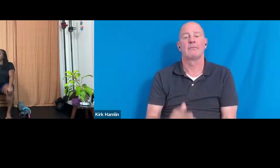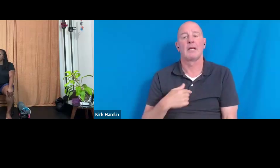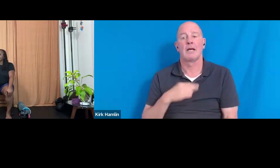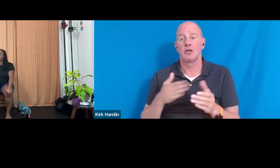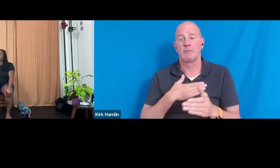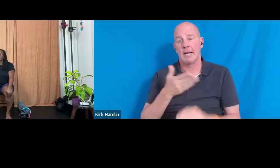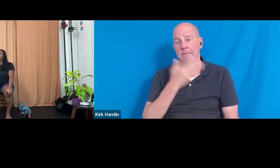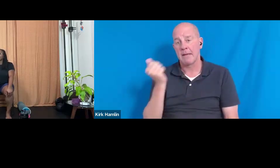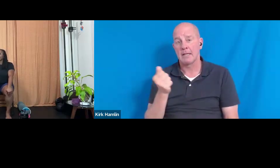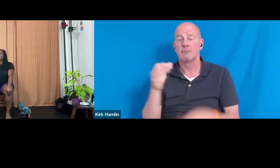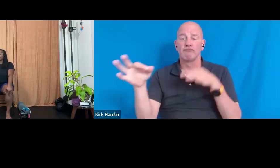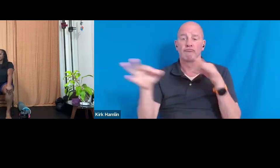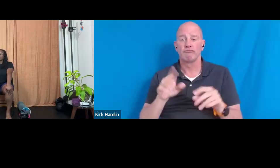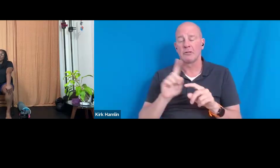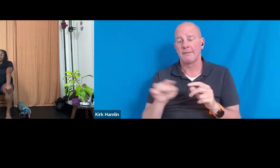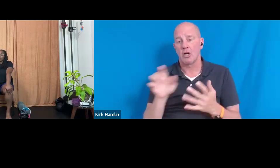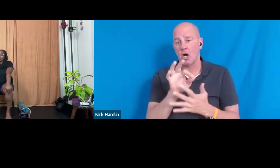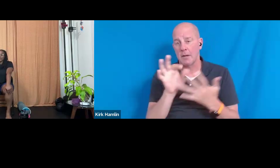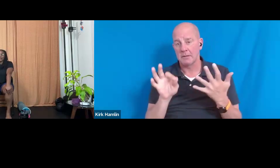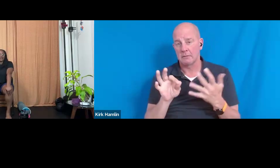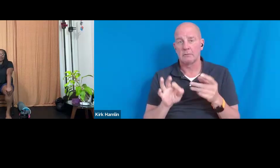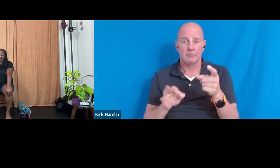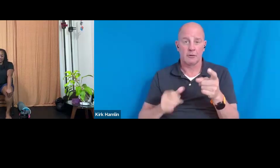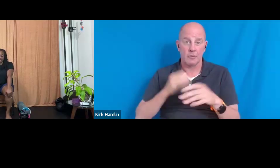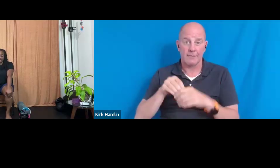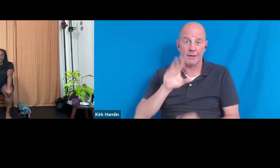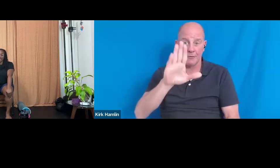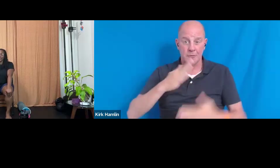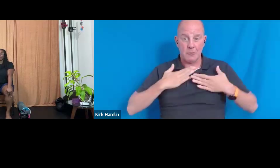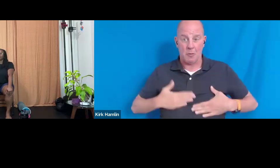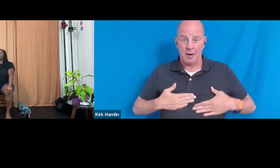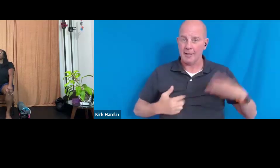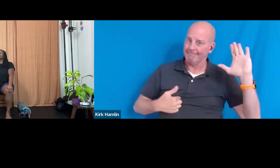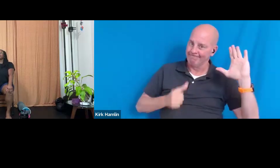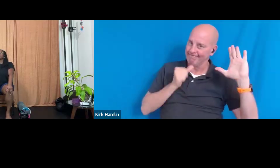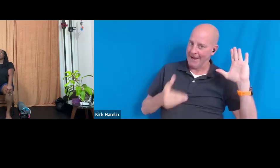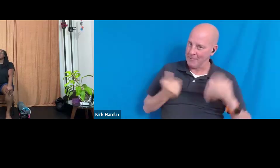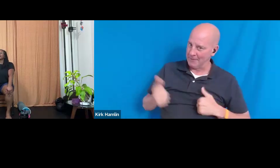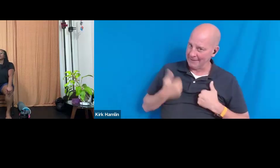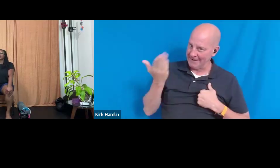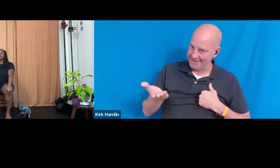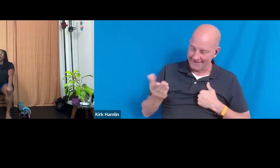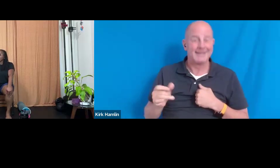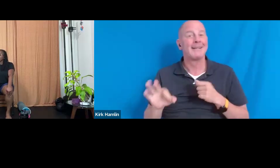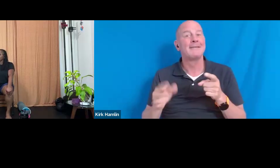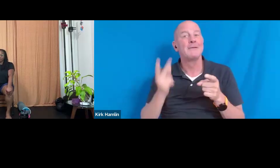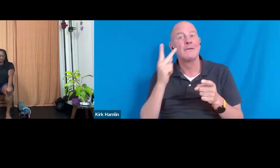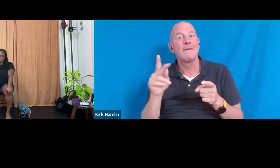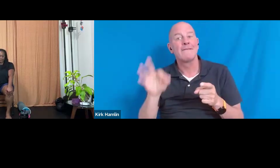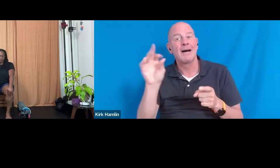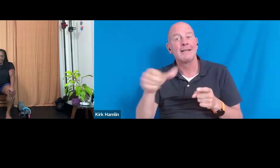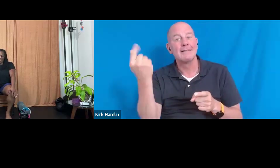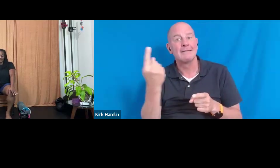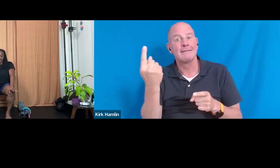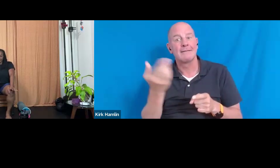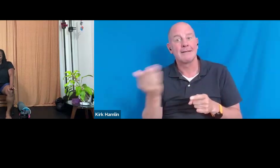out the different options, but obviously you live in your body, I don't live in it. If you find something else that works better, go